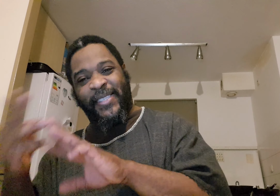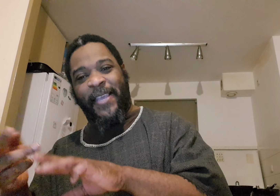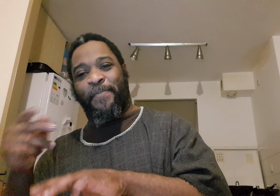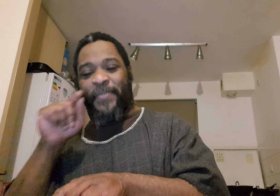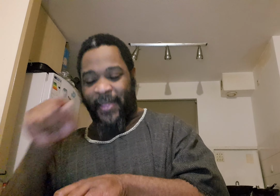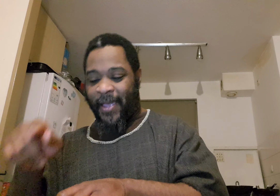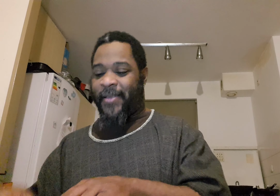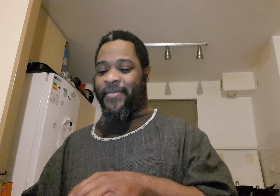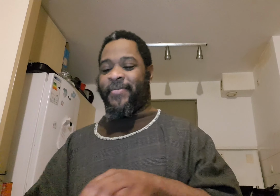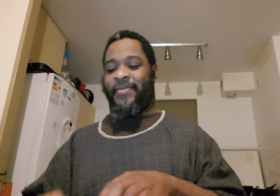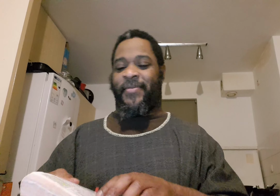negative 12,